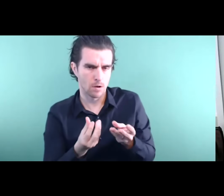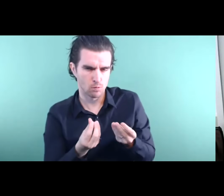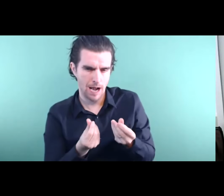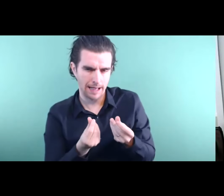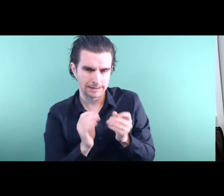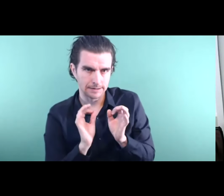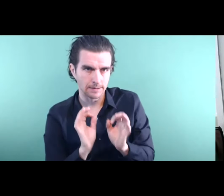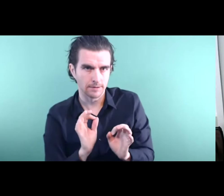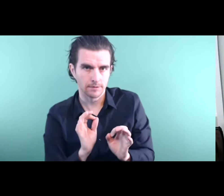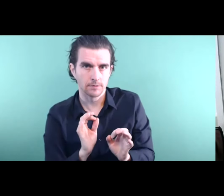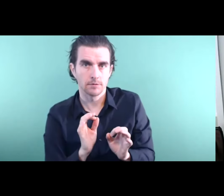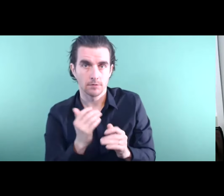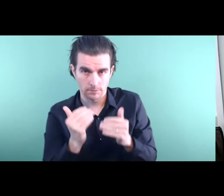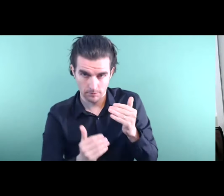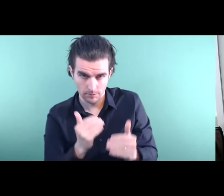was done